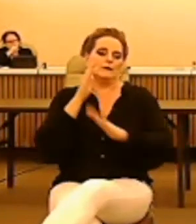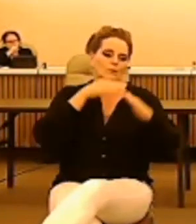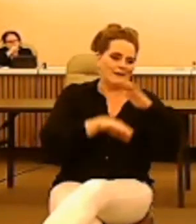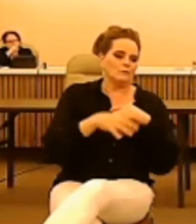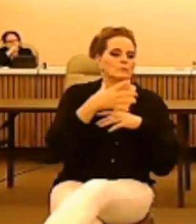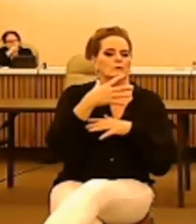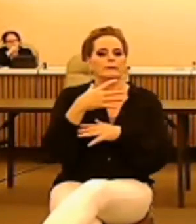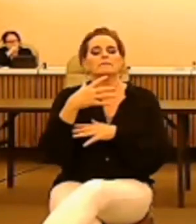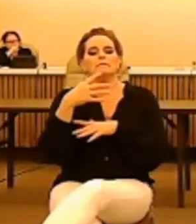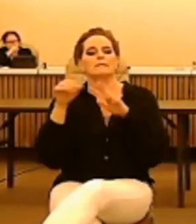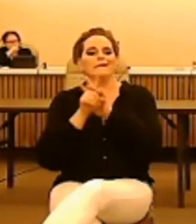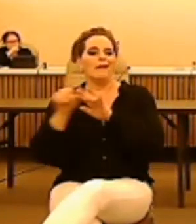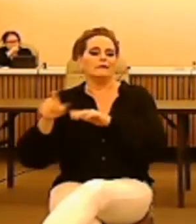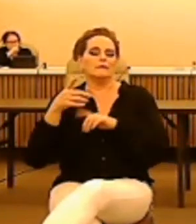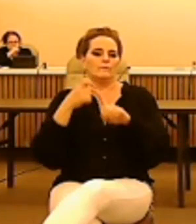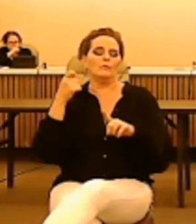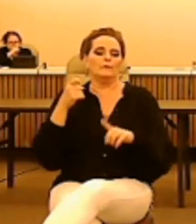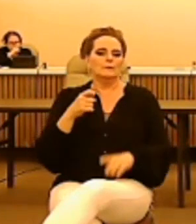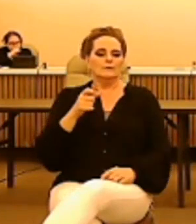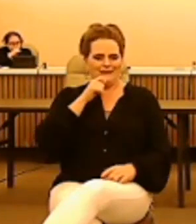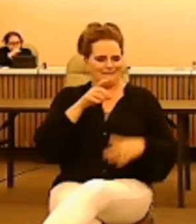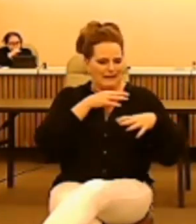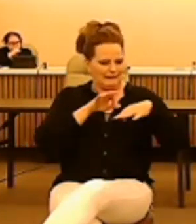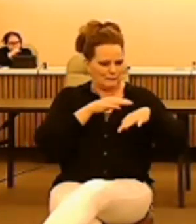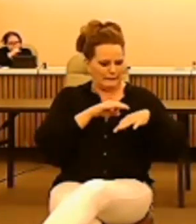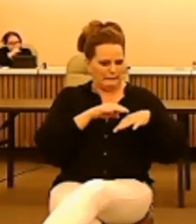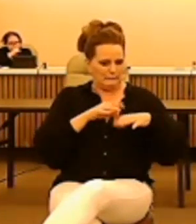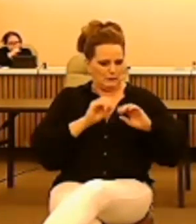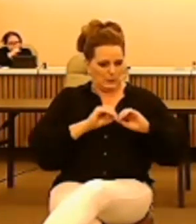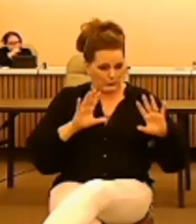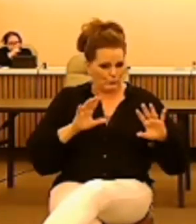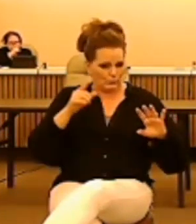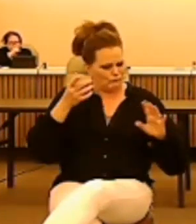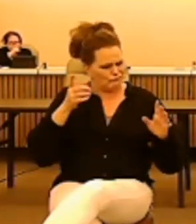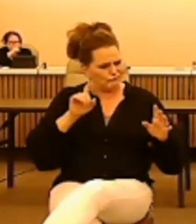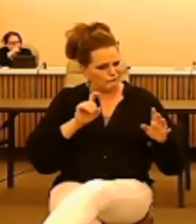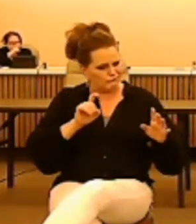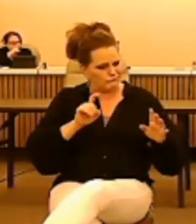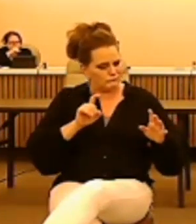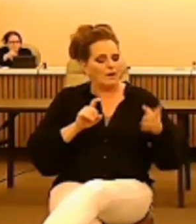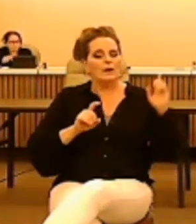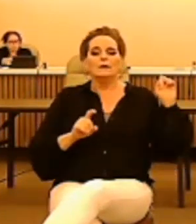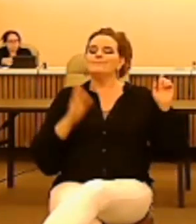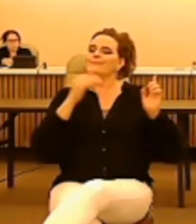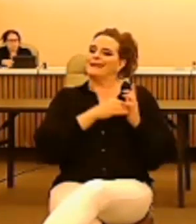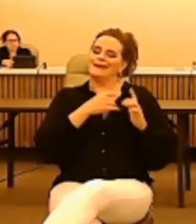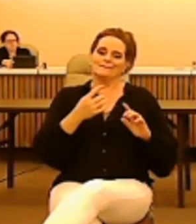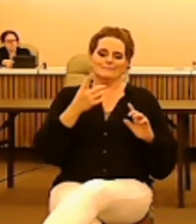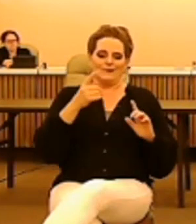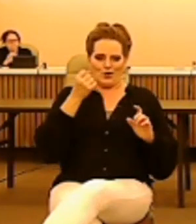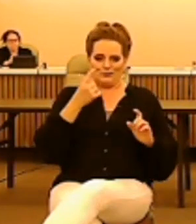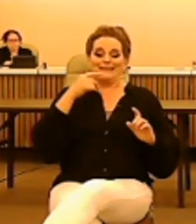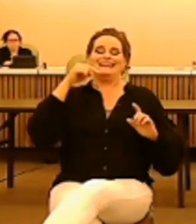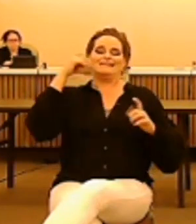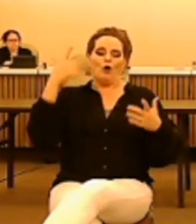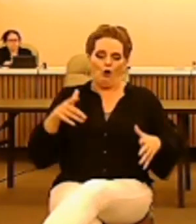Right. That's not spelled out in black and white in this, but It's, again, this is just what's in